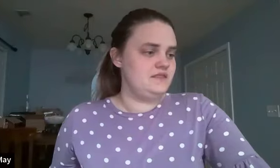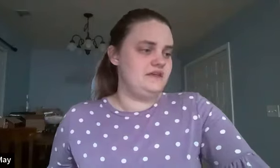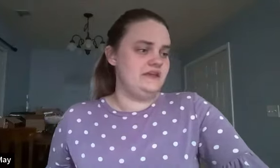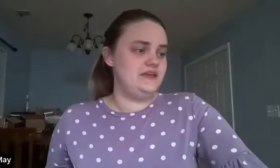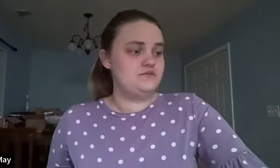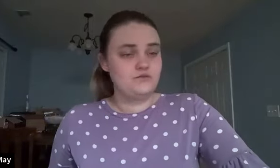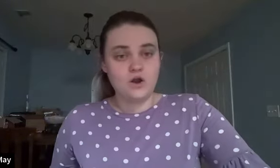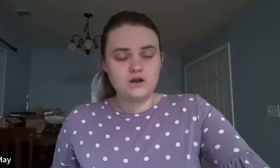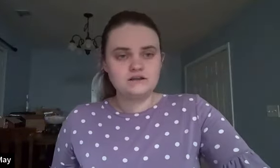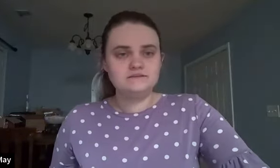Then frog.